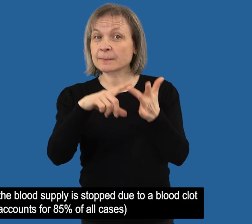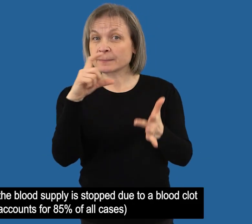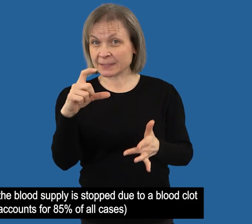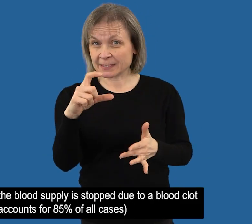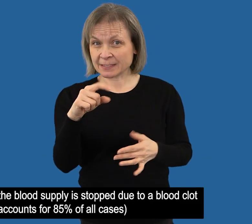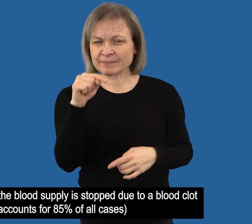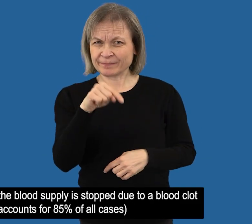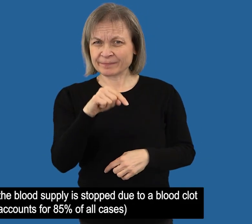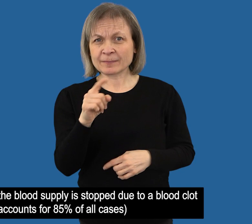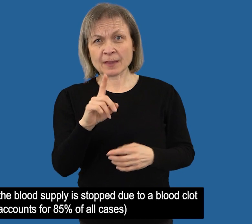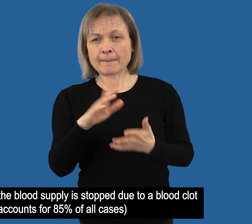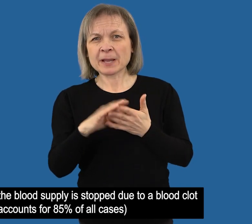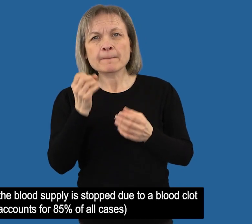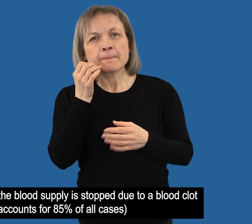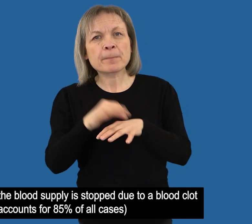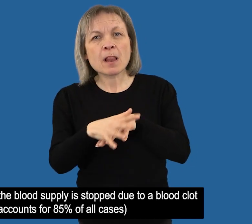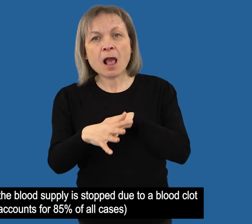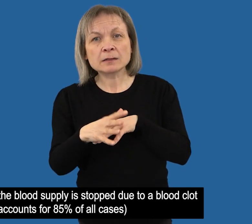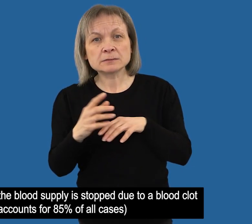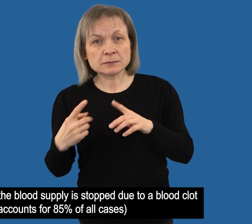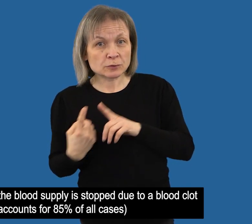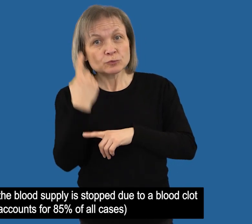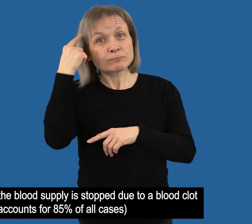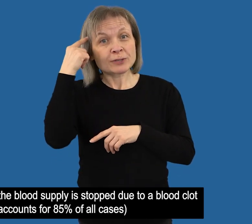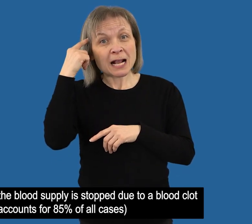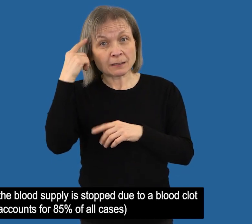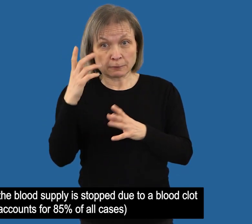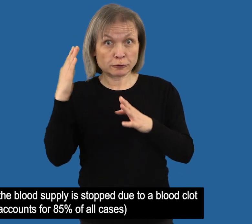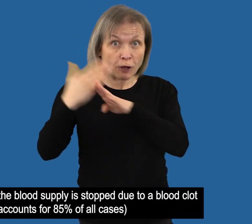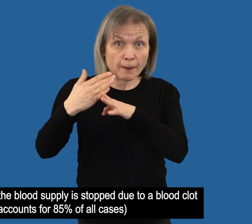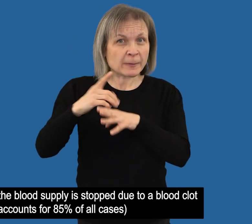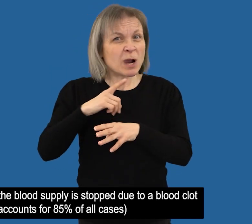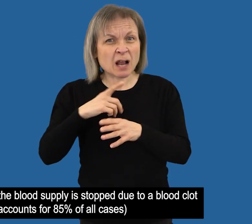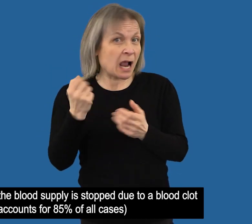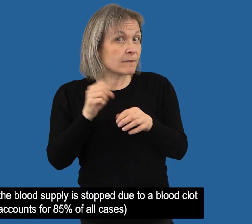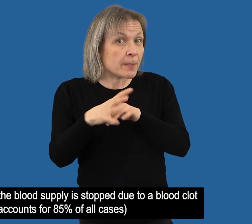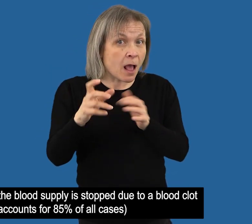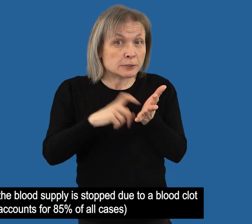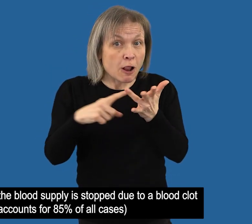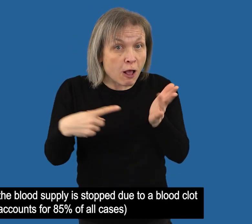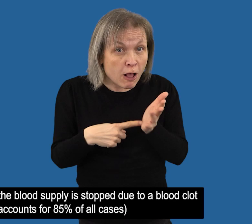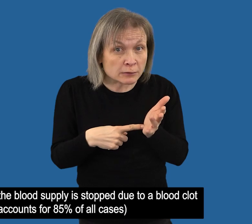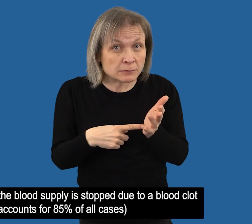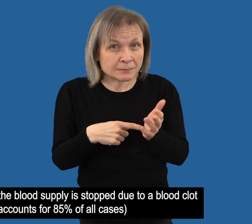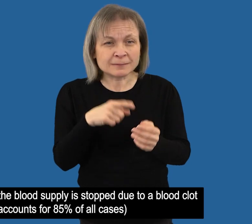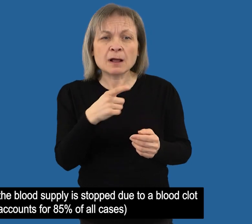Ischemic, where the blood supply is stopped due to a blood clot. This accounts for 85% of all